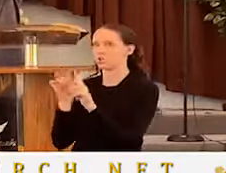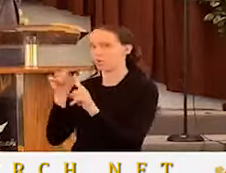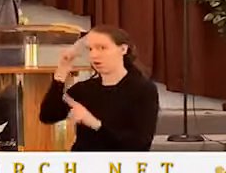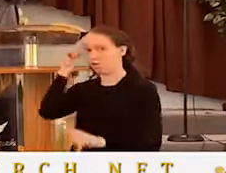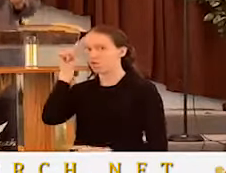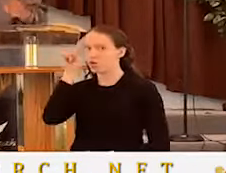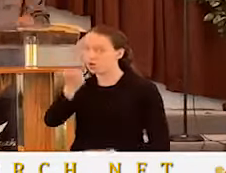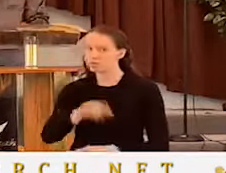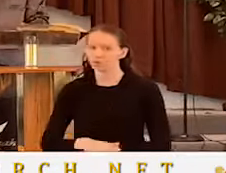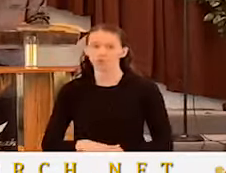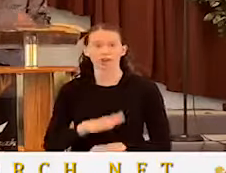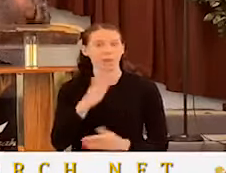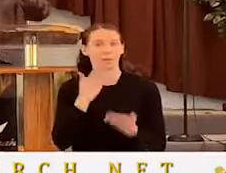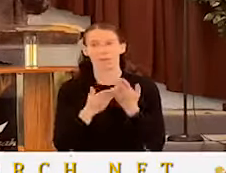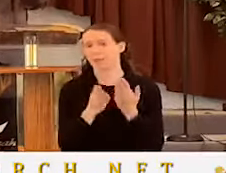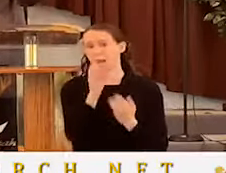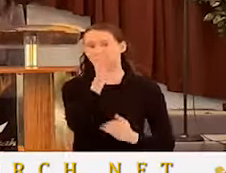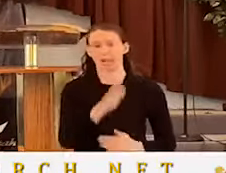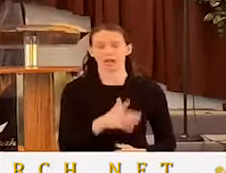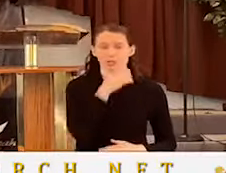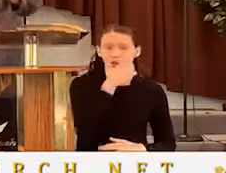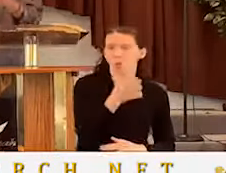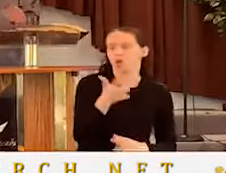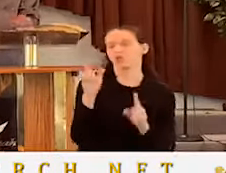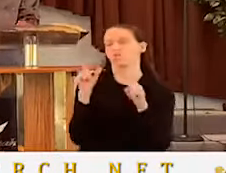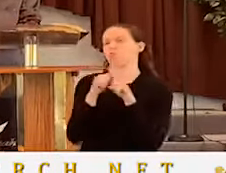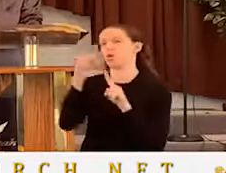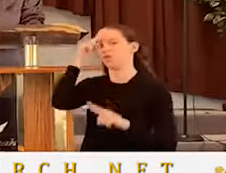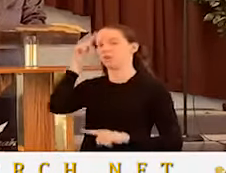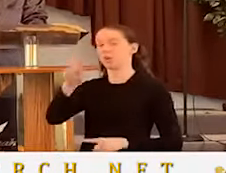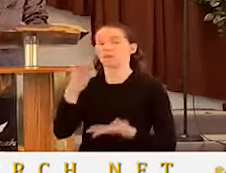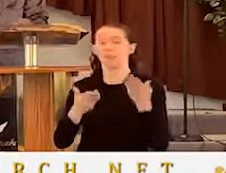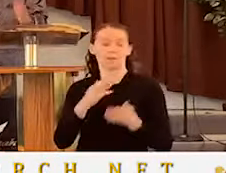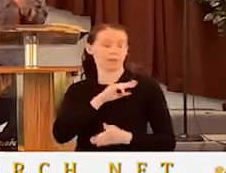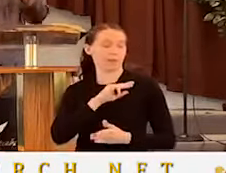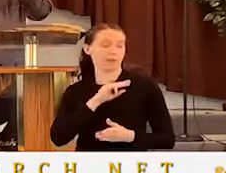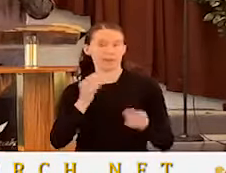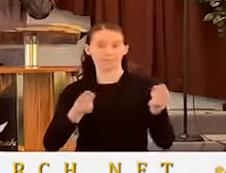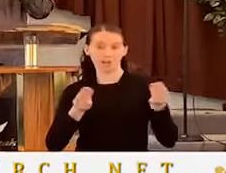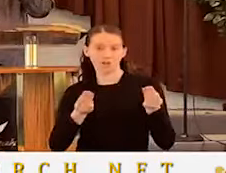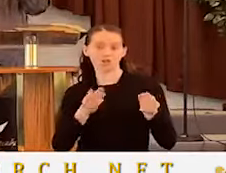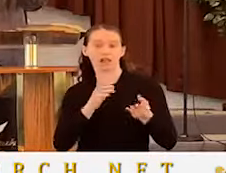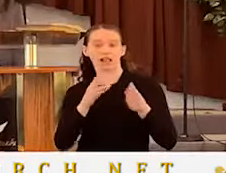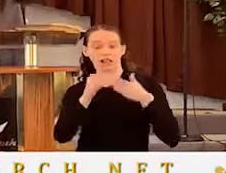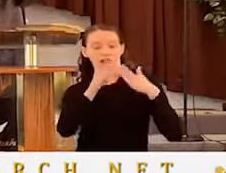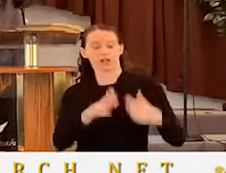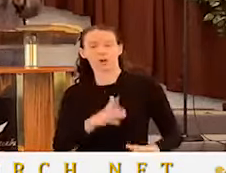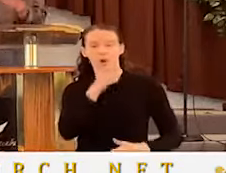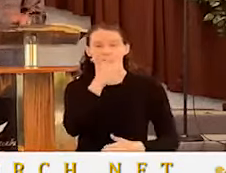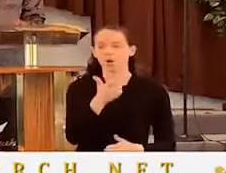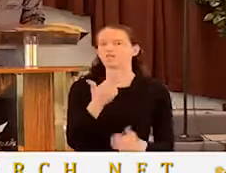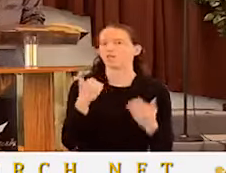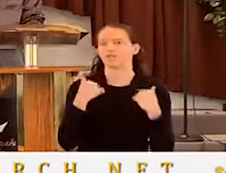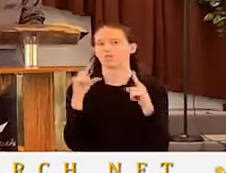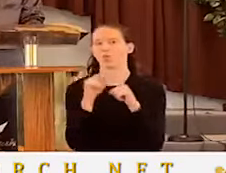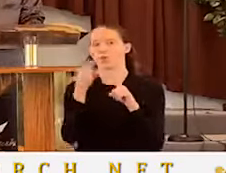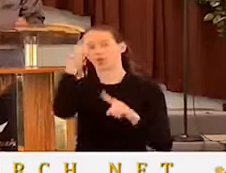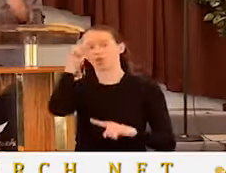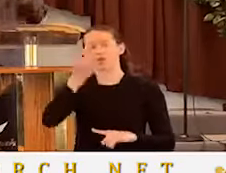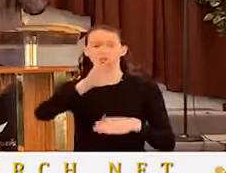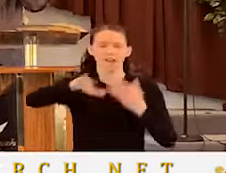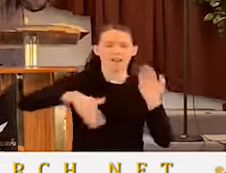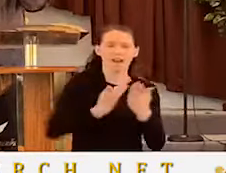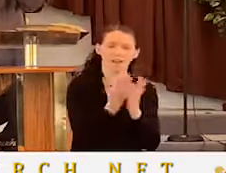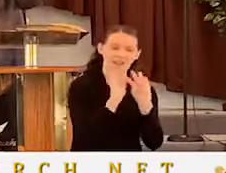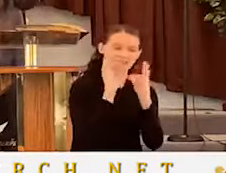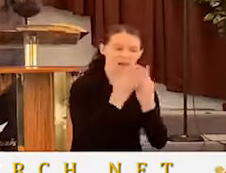word for a pastor that's watching. There's a word for a ministry leader that's watching. There's a word for every family that's watching.